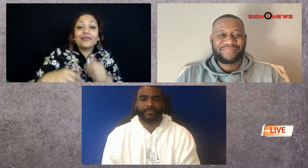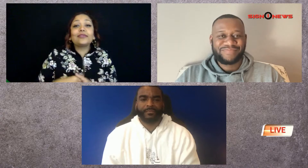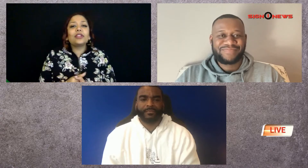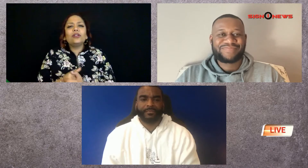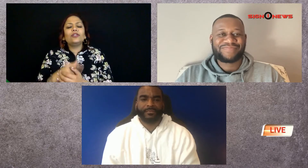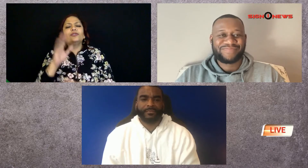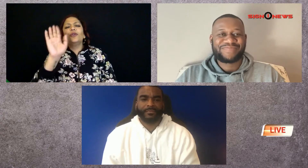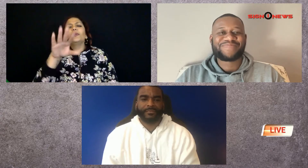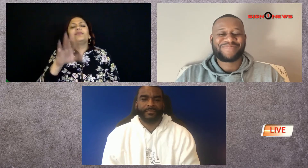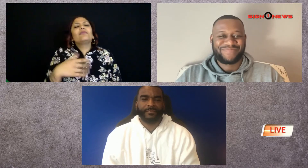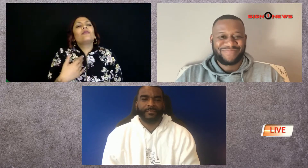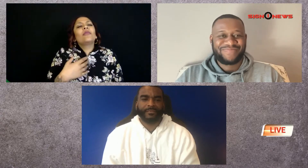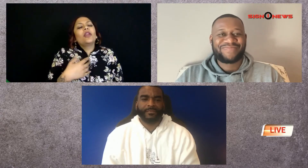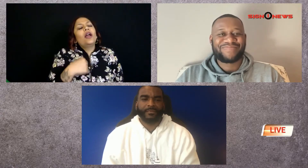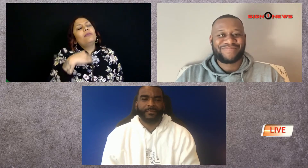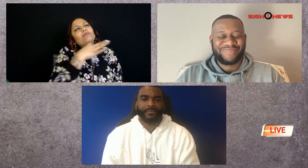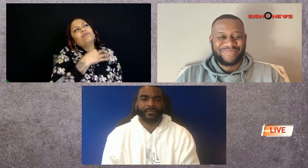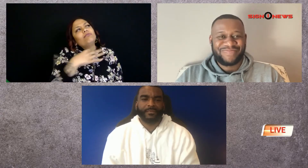and curious, really.